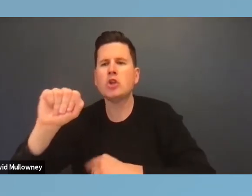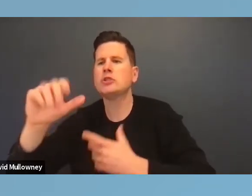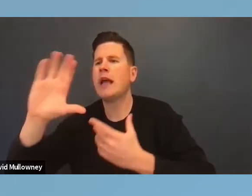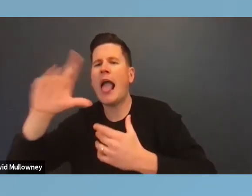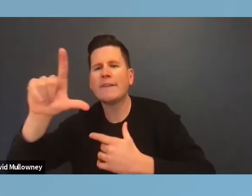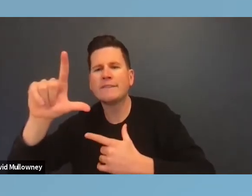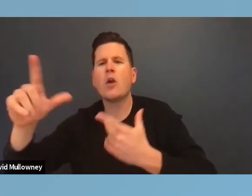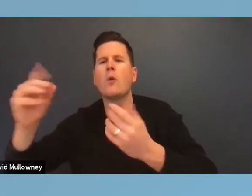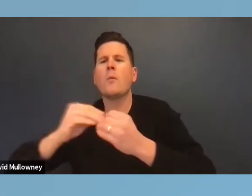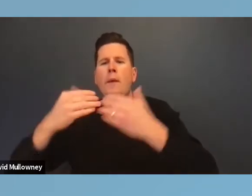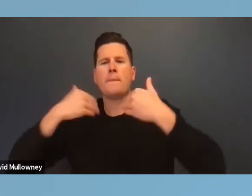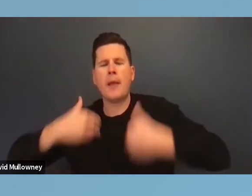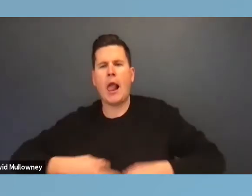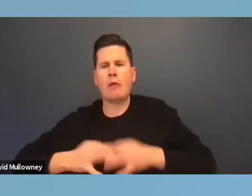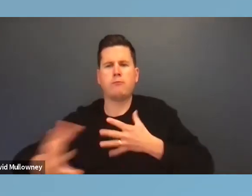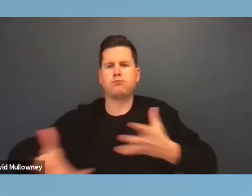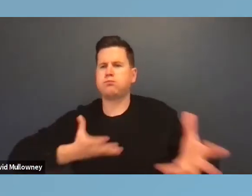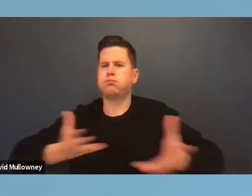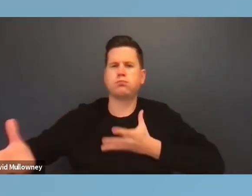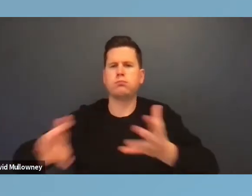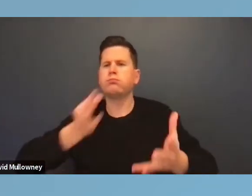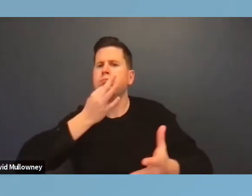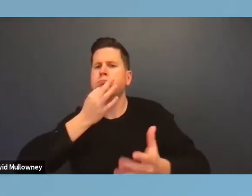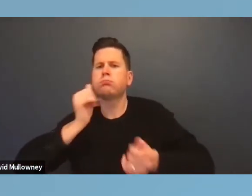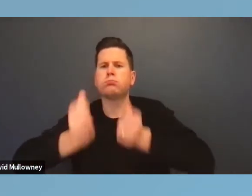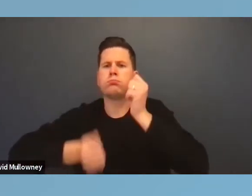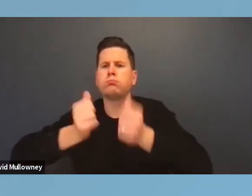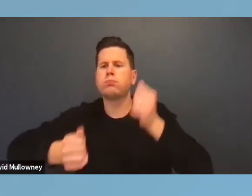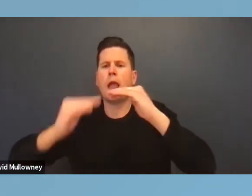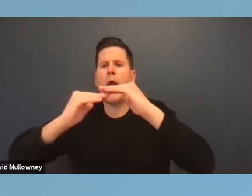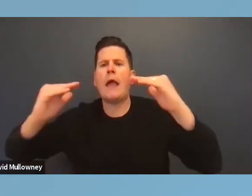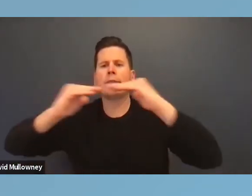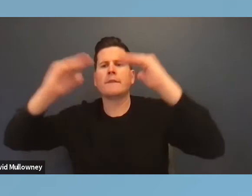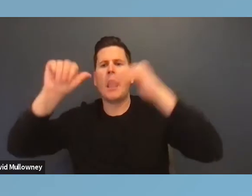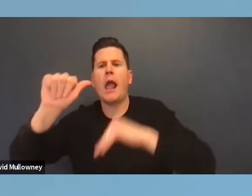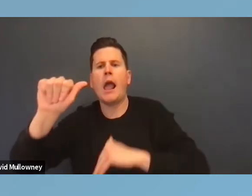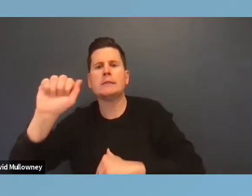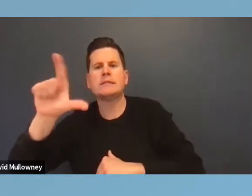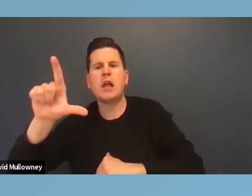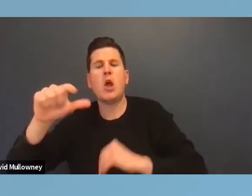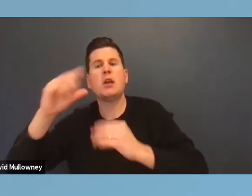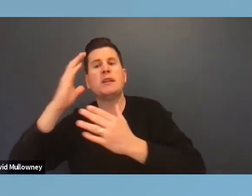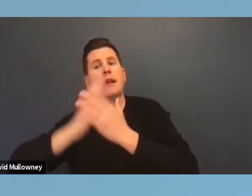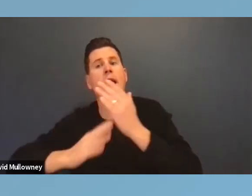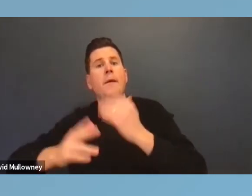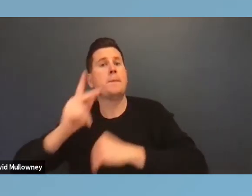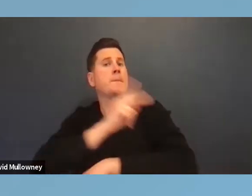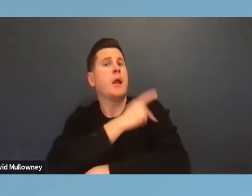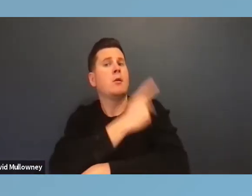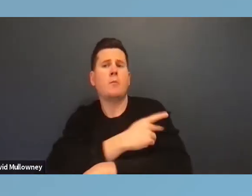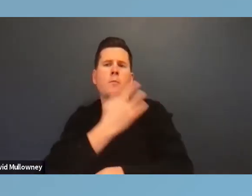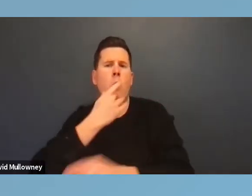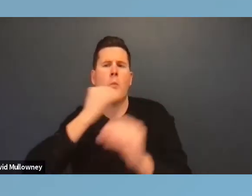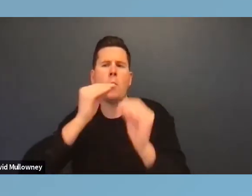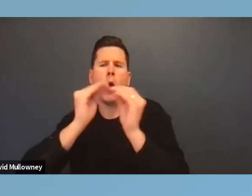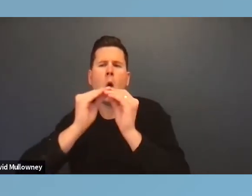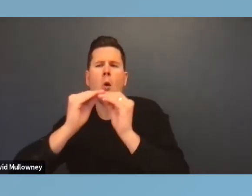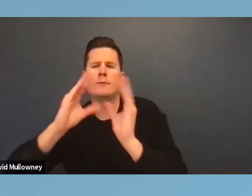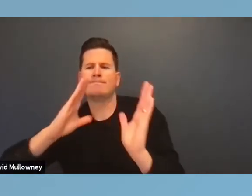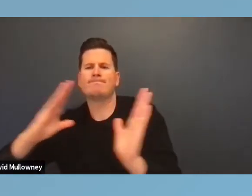ASL, they can be more fluent with body language, the level of